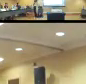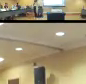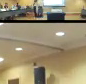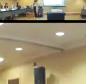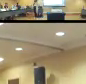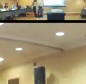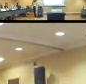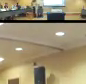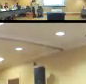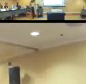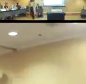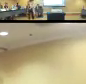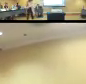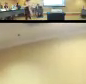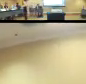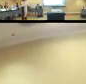they're available.